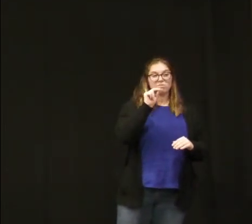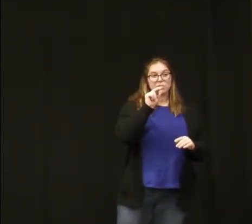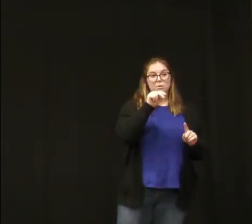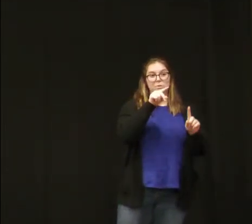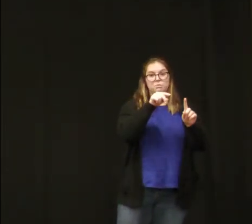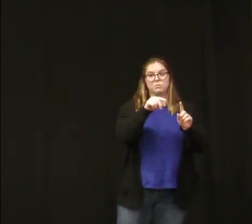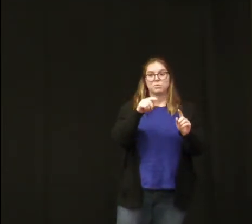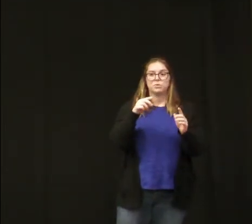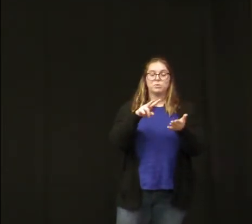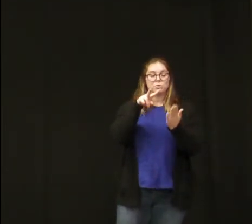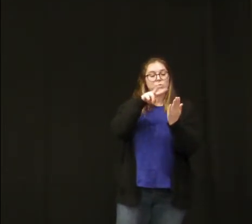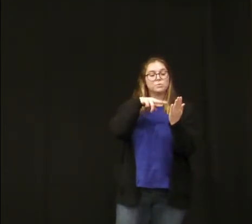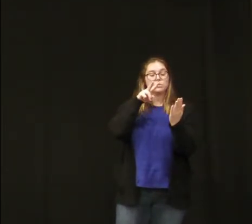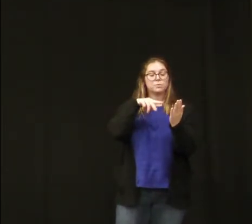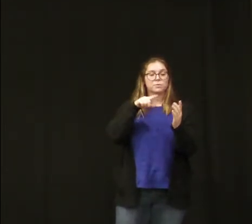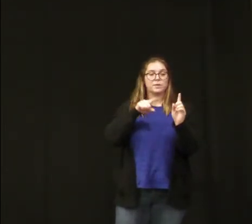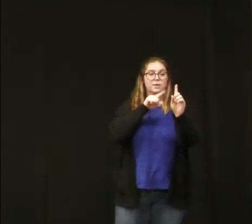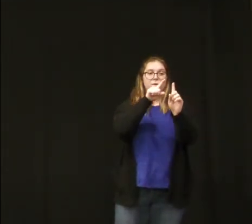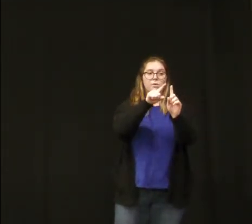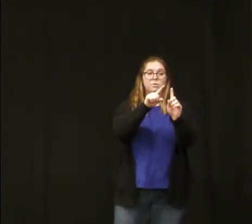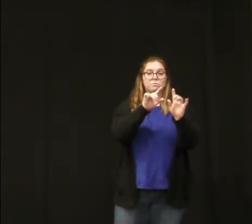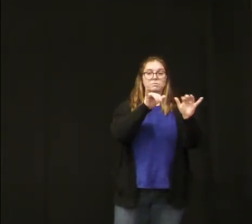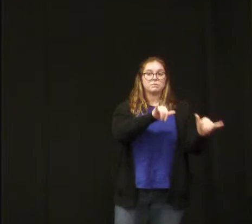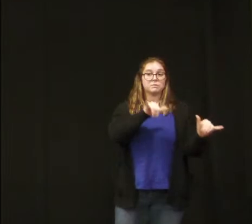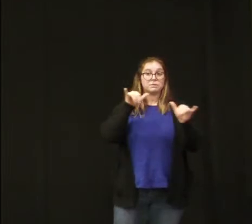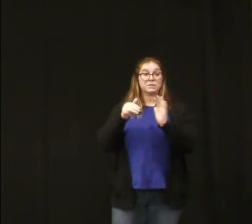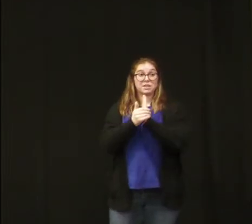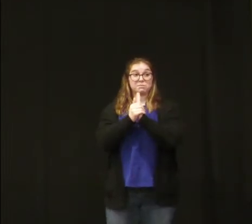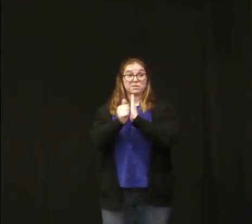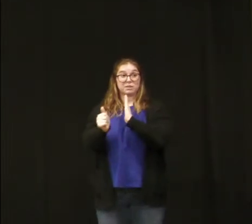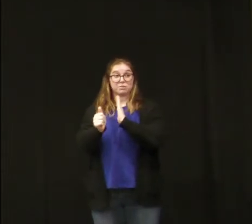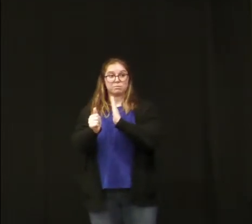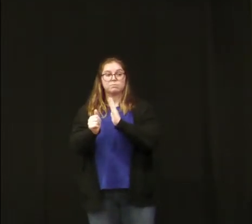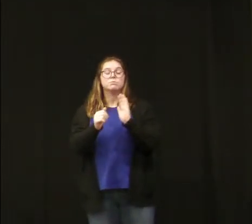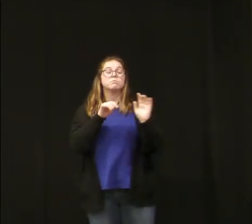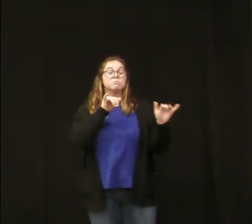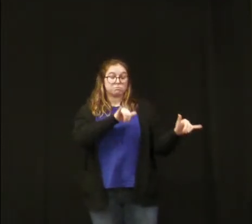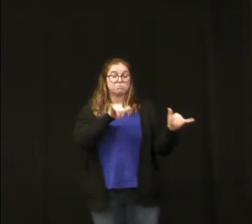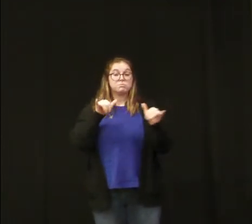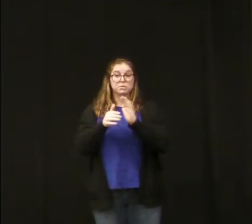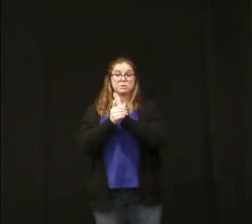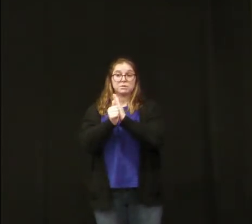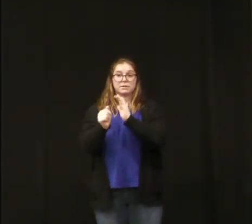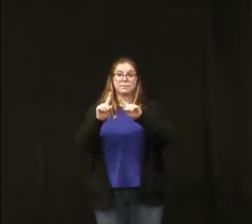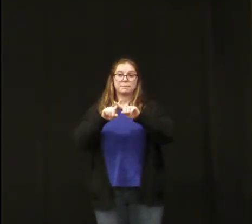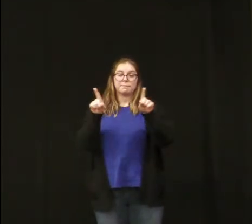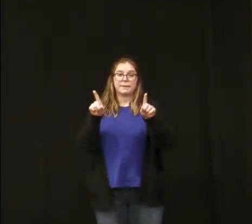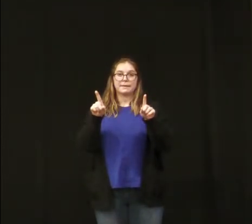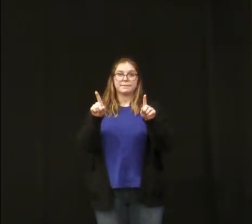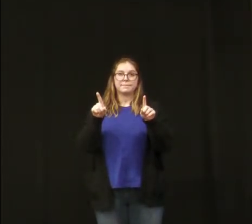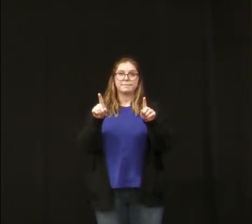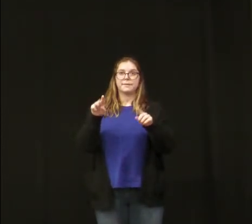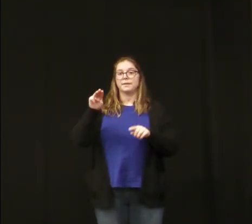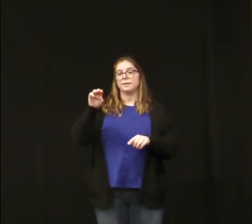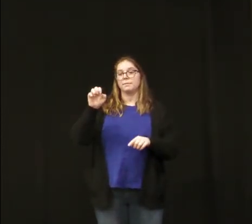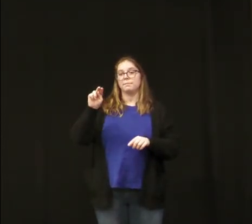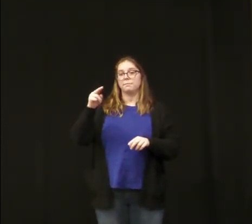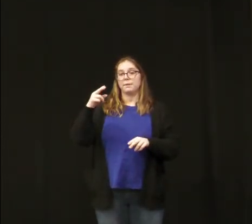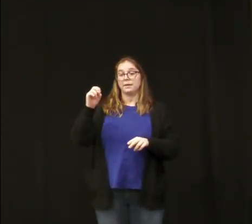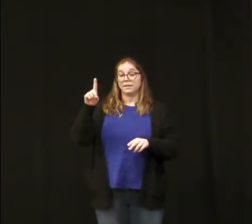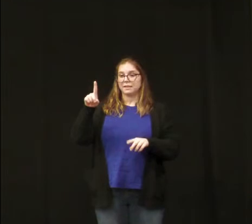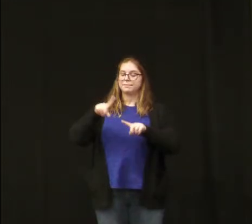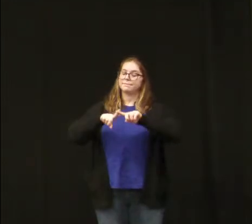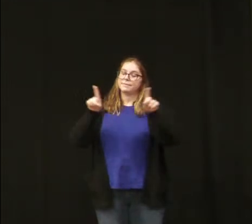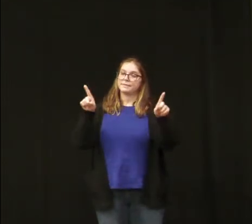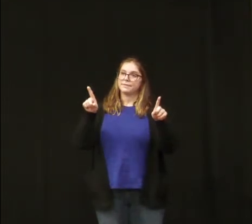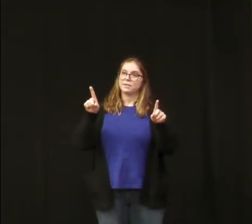Okay. Did it have the same skill? The same skill but different methods. So one is an oral reading probe